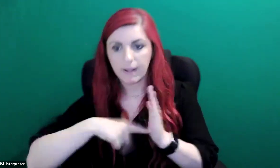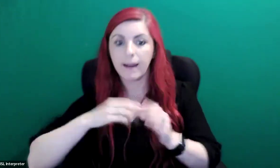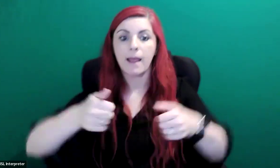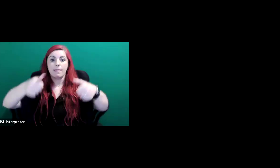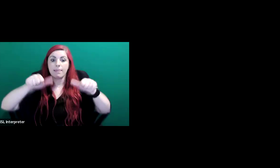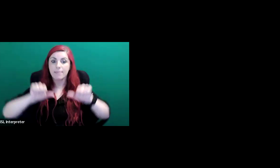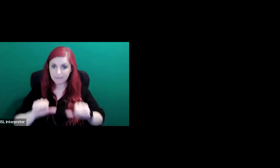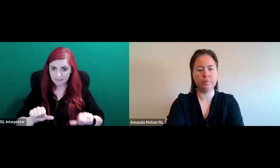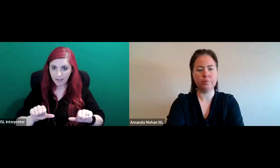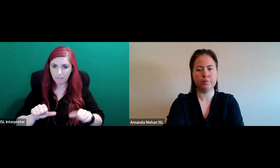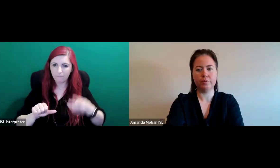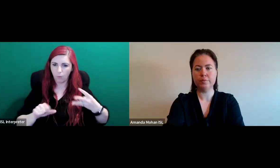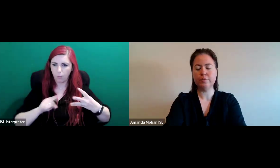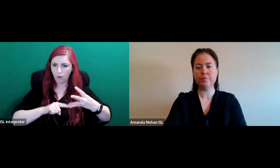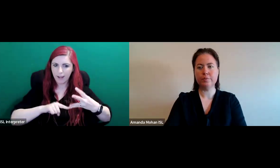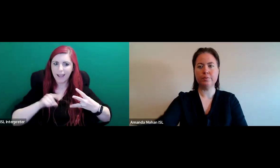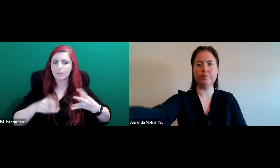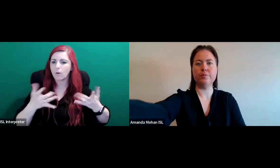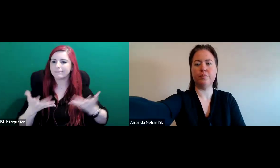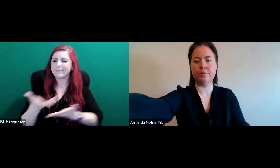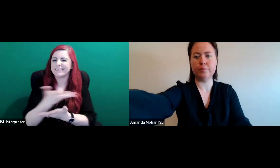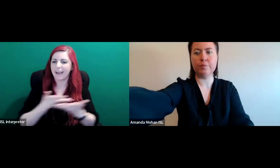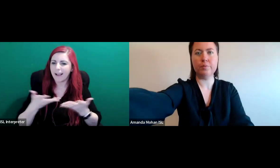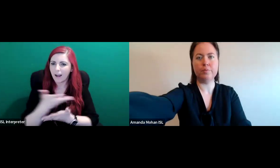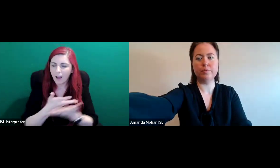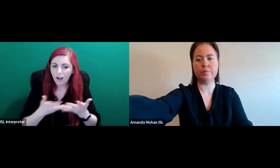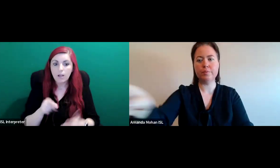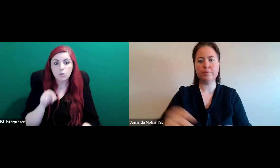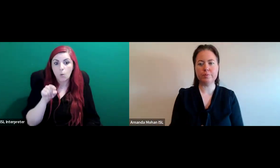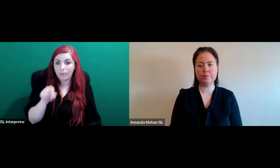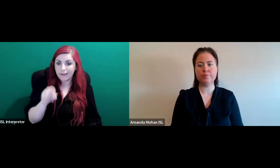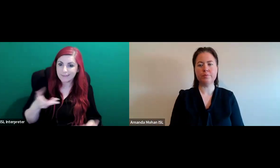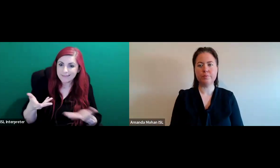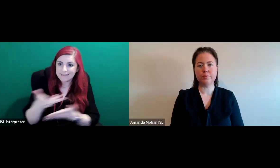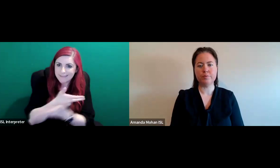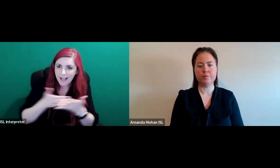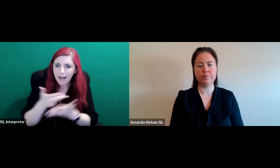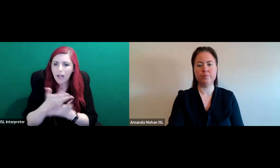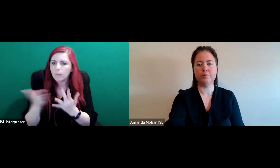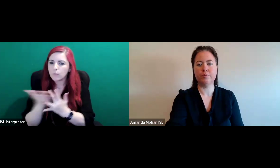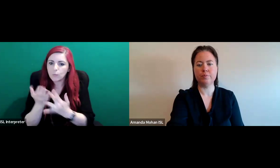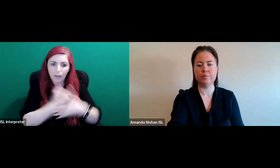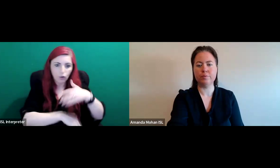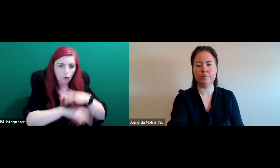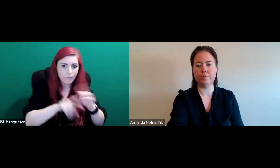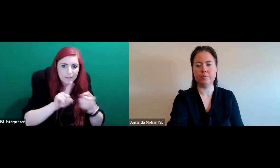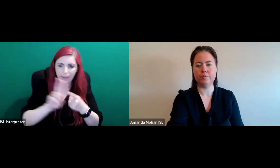in the process is the dialogue. So this is the part that takes place between the government and the UN